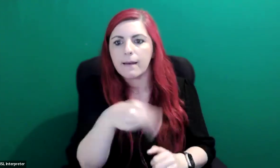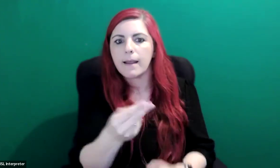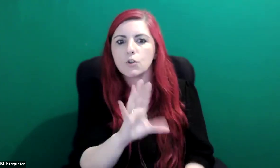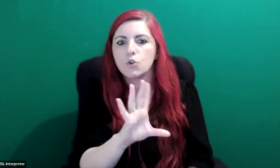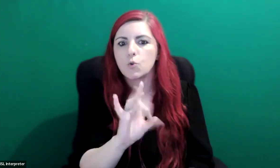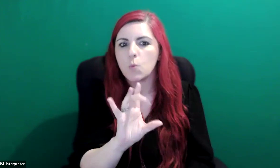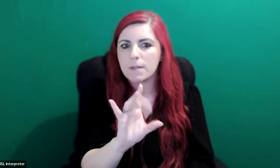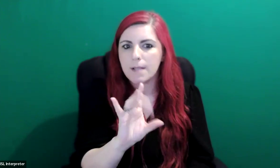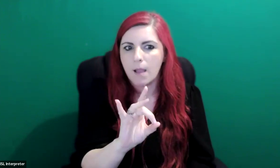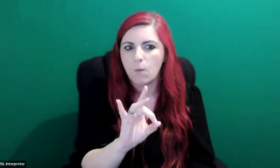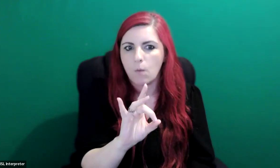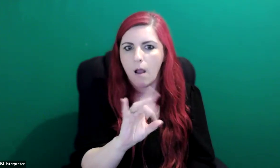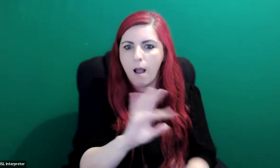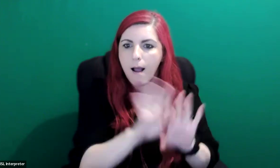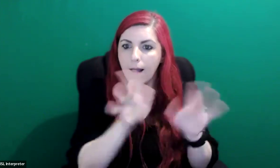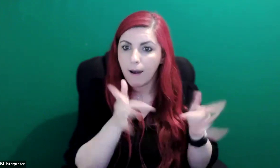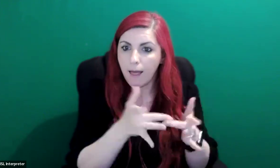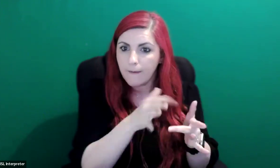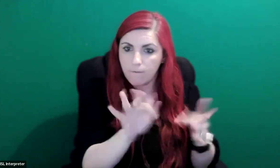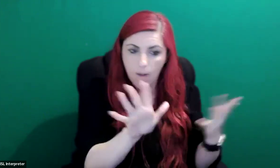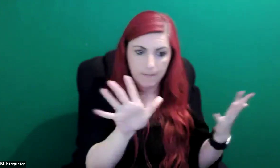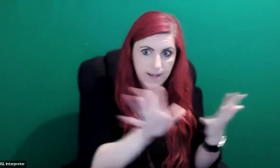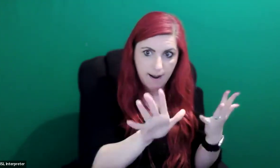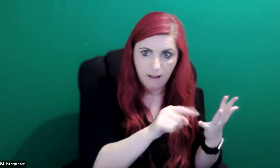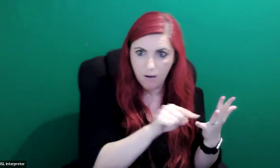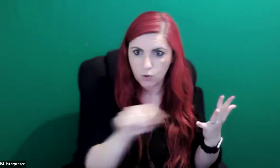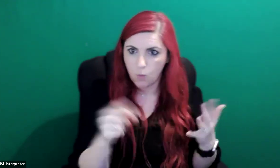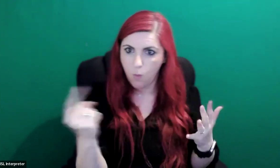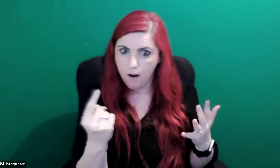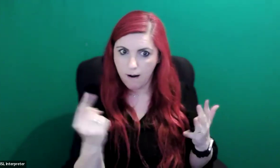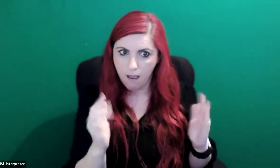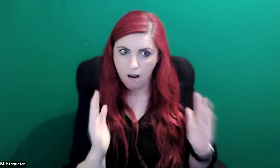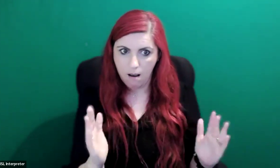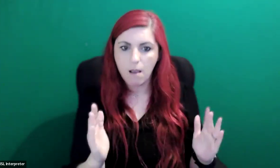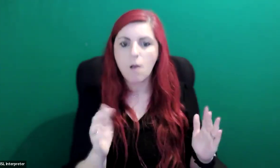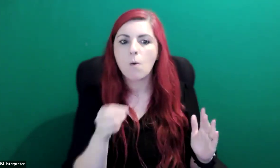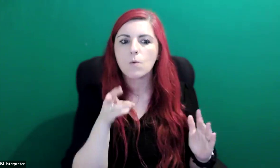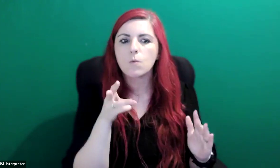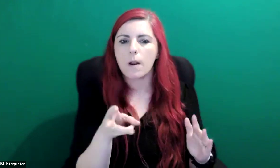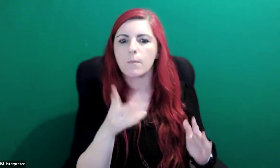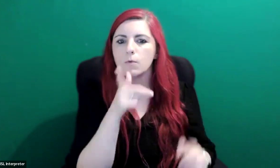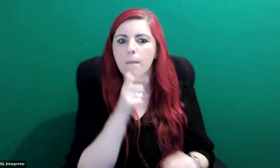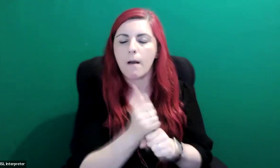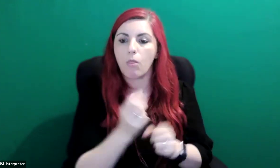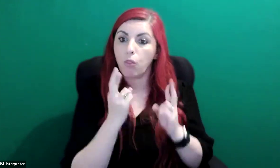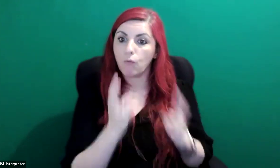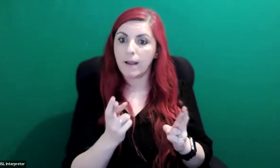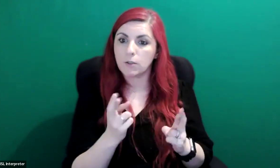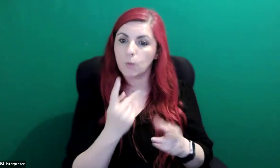Tuesday, which will be online from 10 a.m. until 1 p.m., which will be about the right to independent